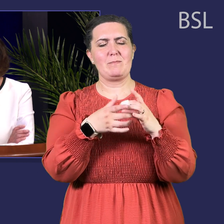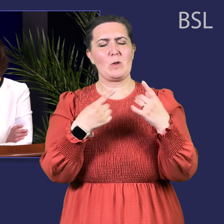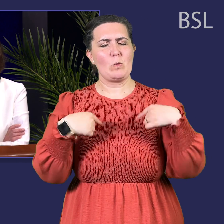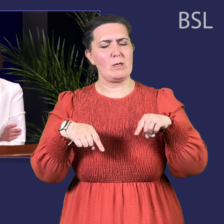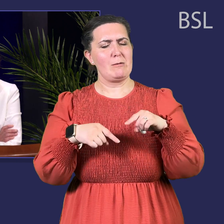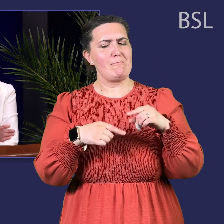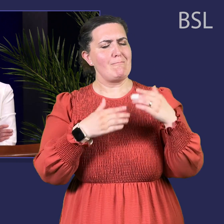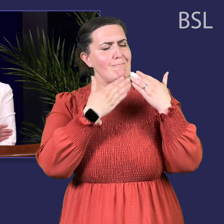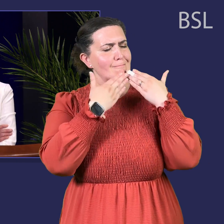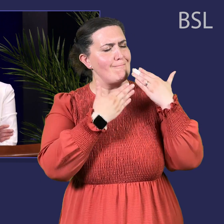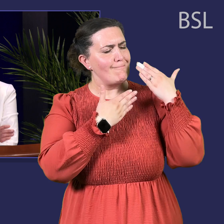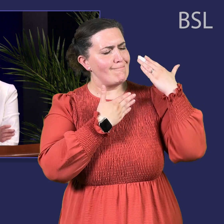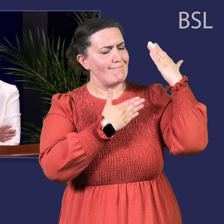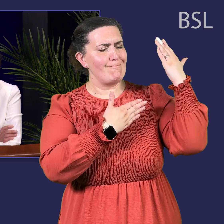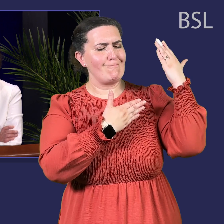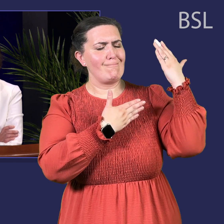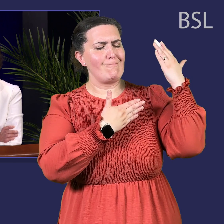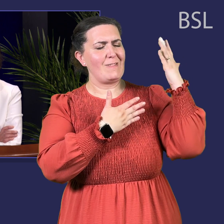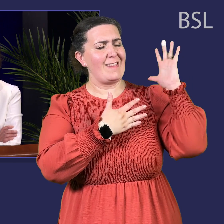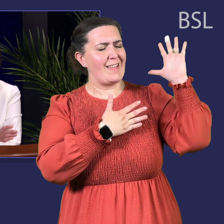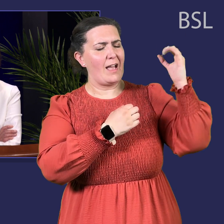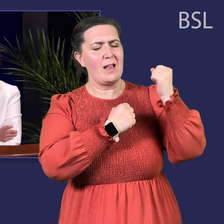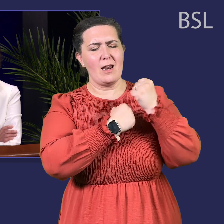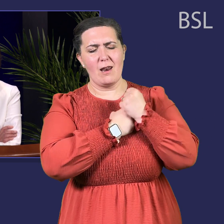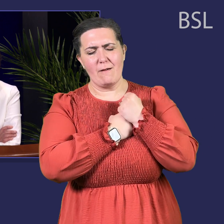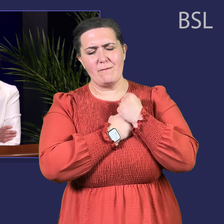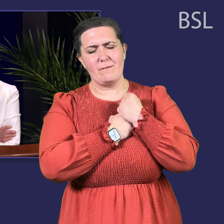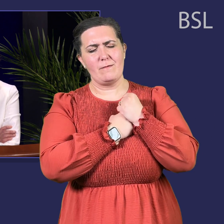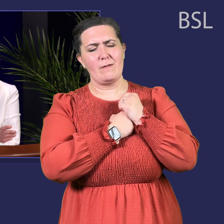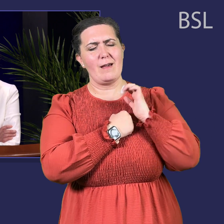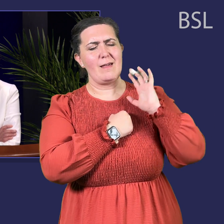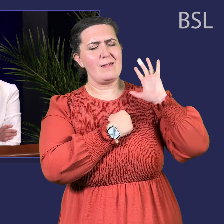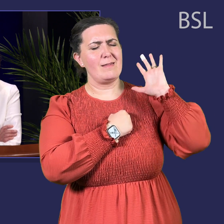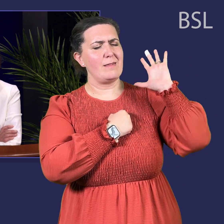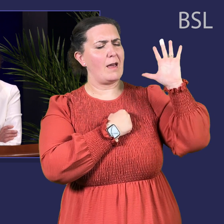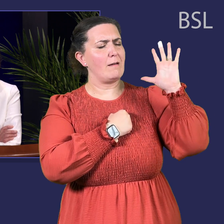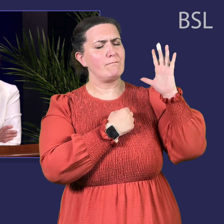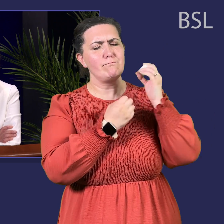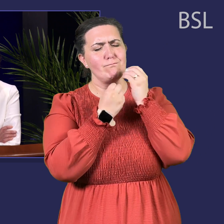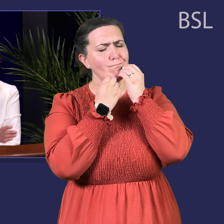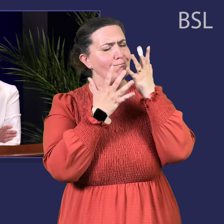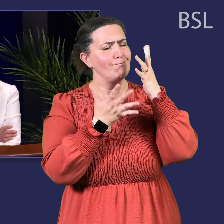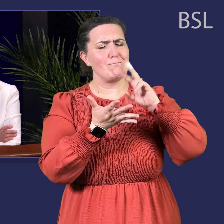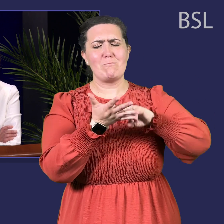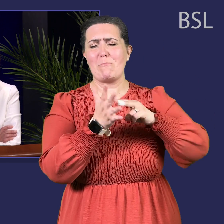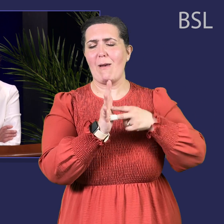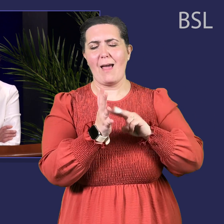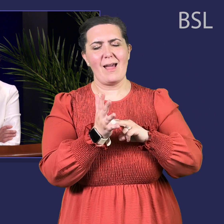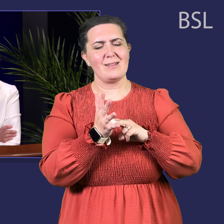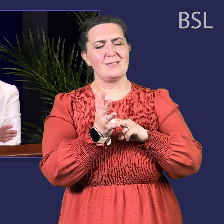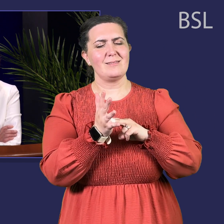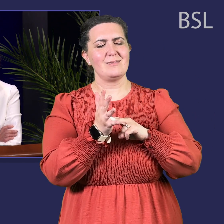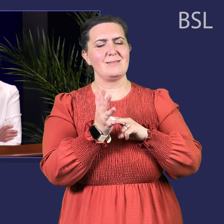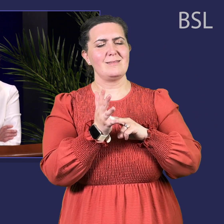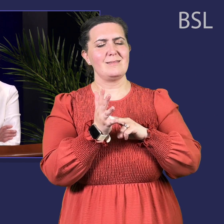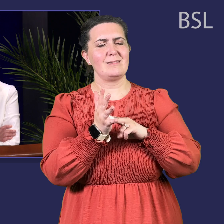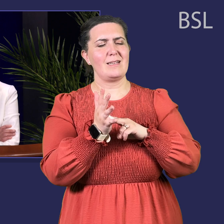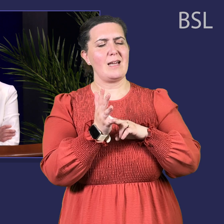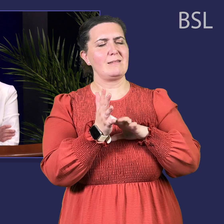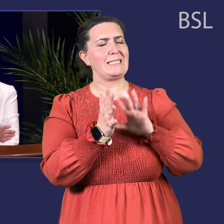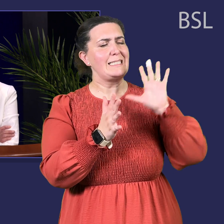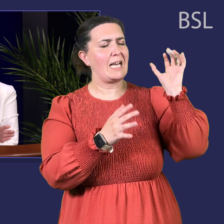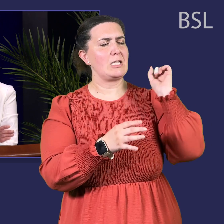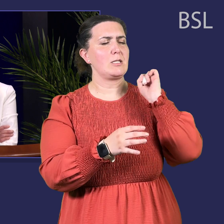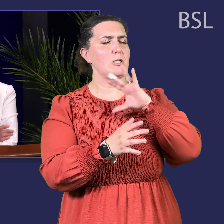As we express gratitude to thee for thy love, for thy fabulous plan, and for sending